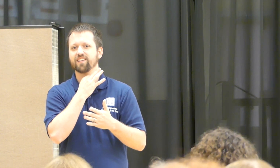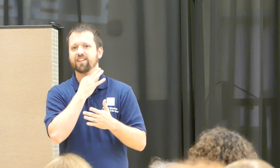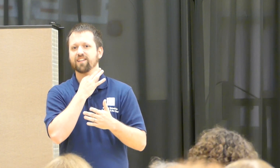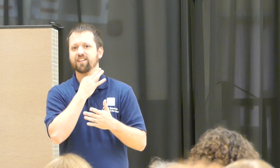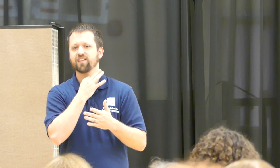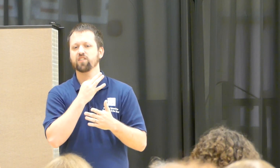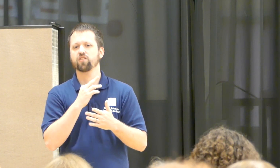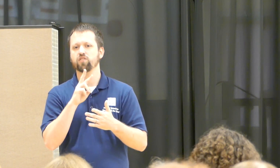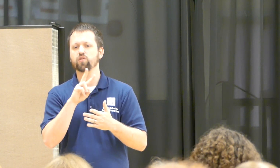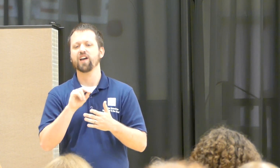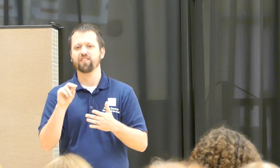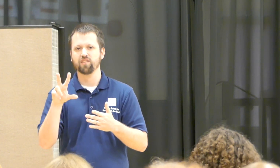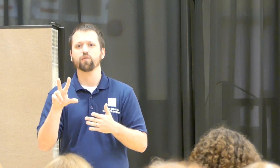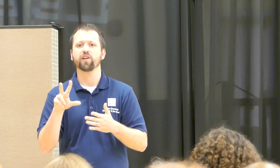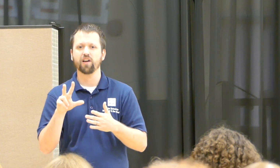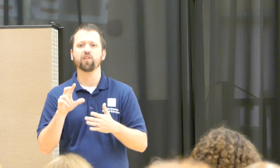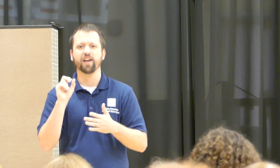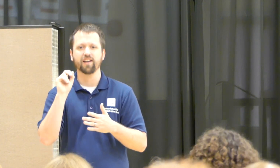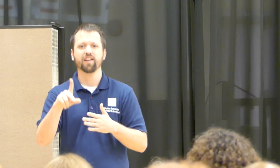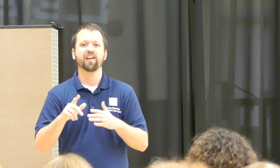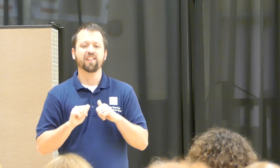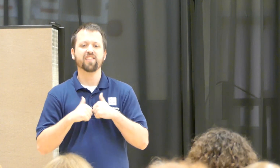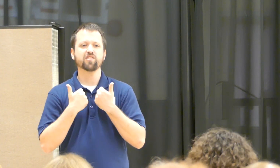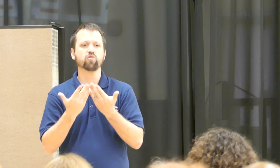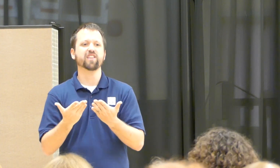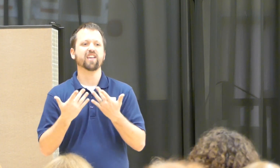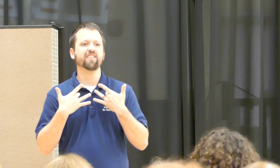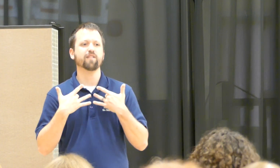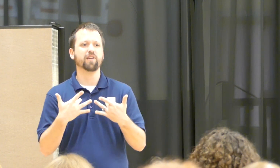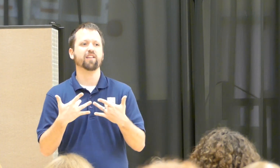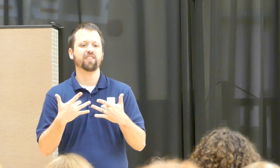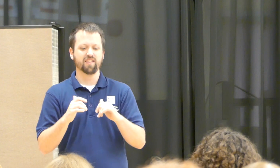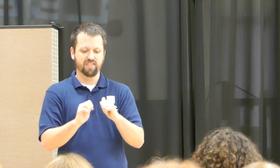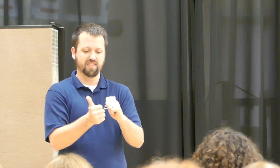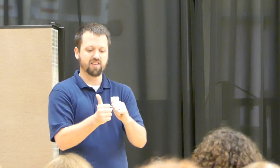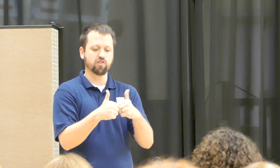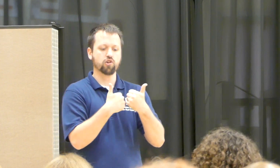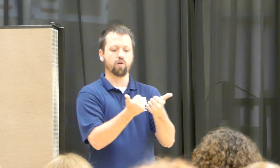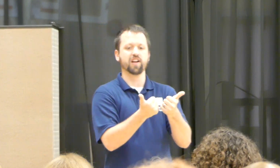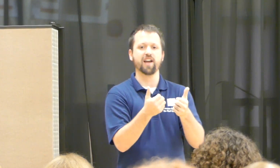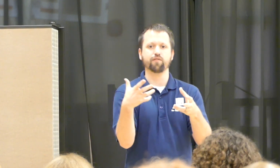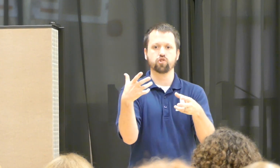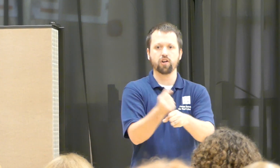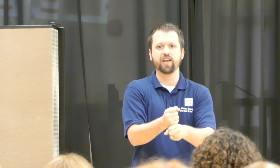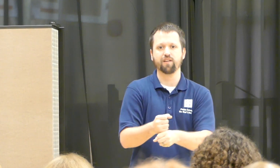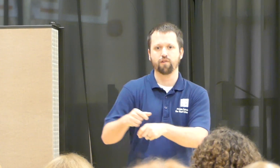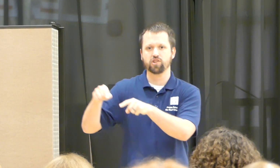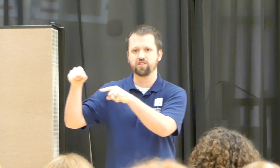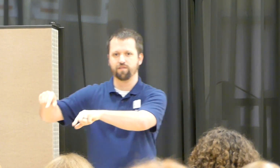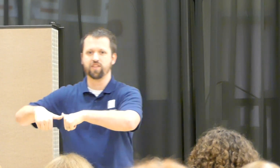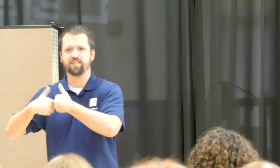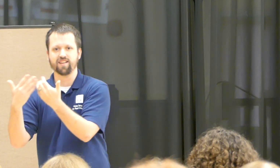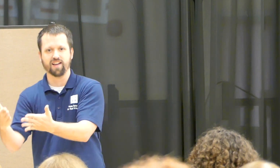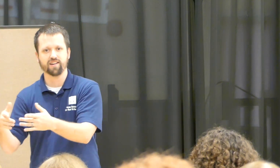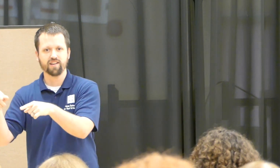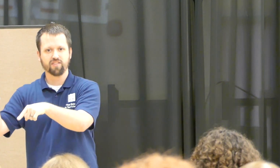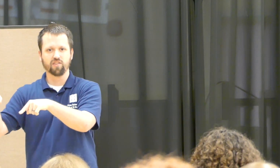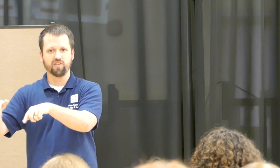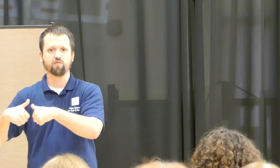2003 maybe? 2003, okay. This one tends to be, these 2 are kind of truncated versions of this song. So this one